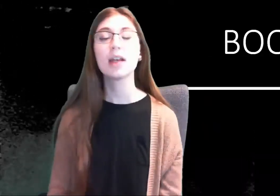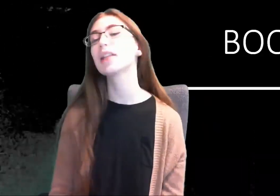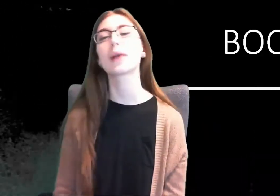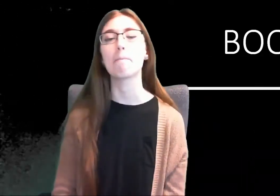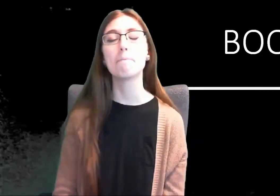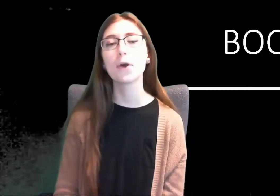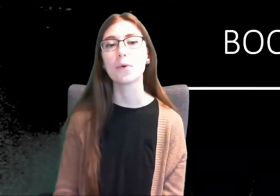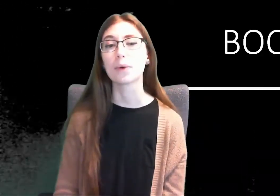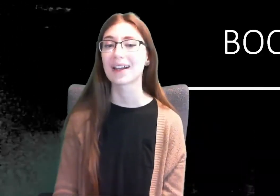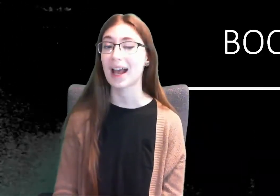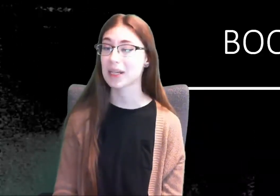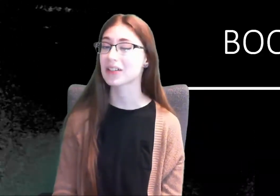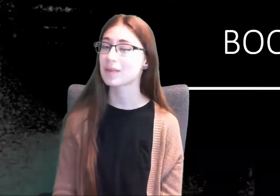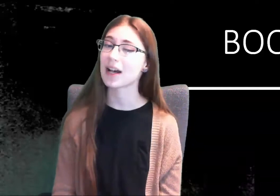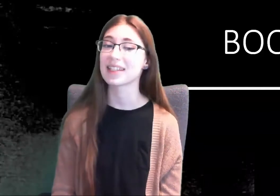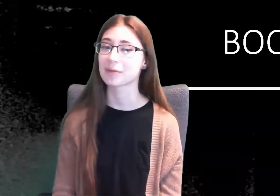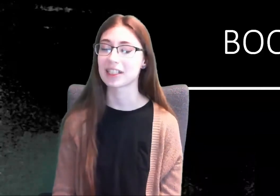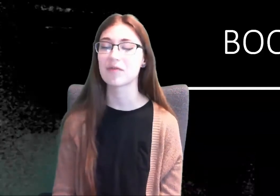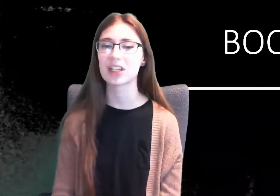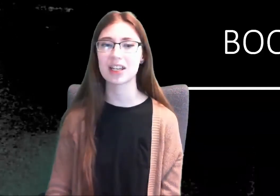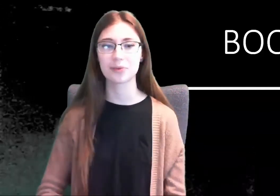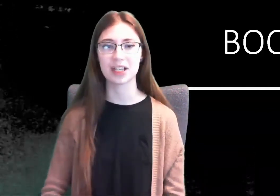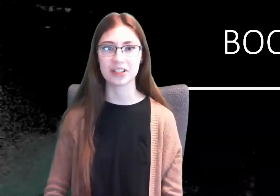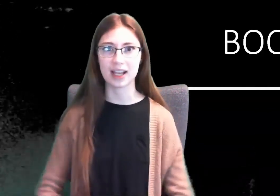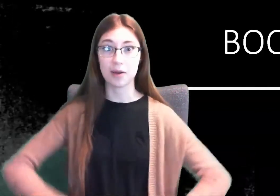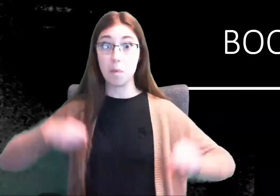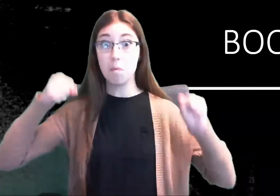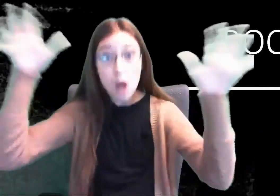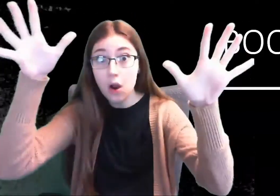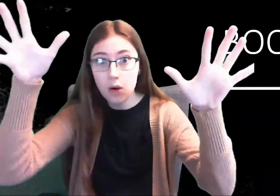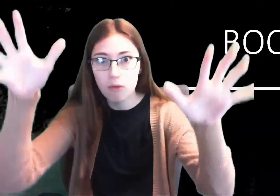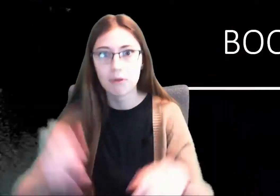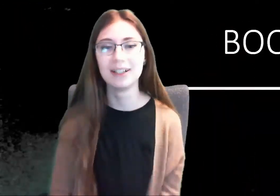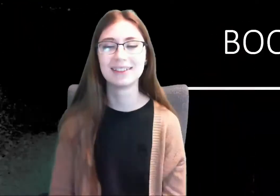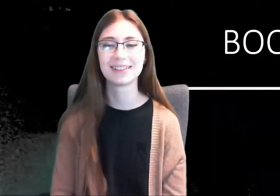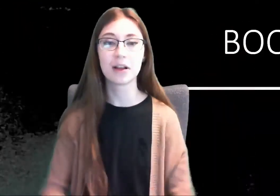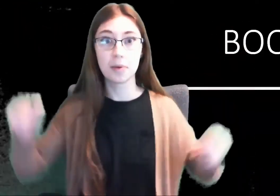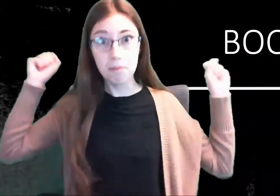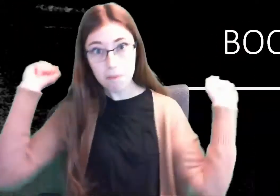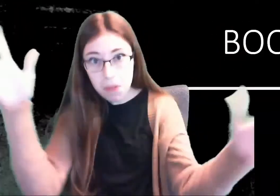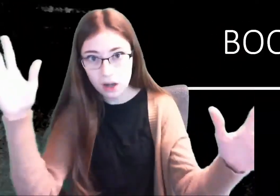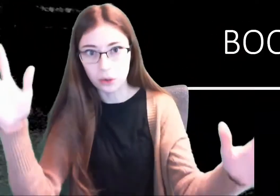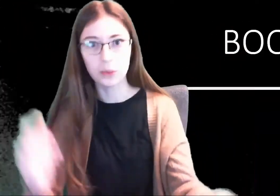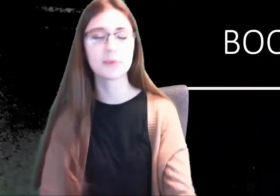We got boo. I bet you can spot this one in the video. They just kind of, oh.